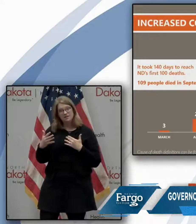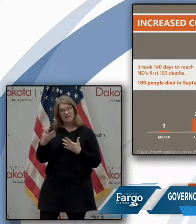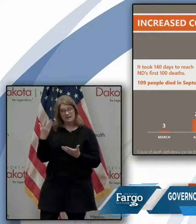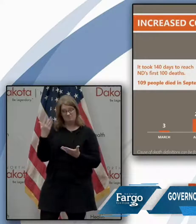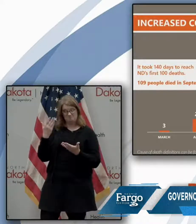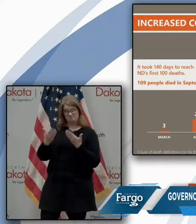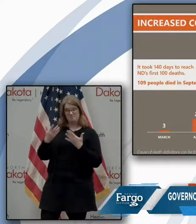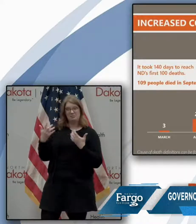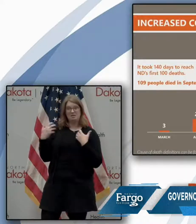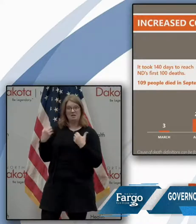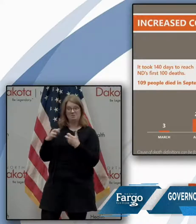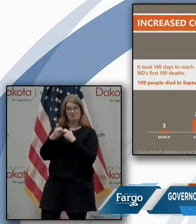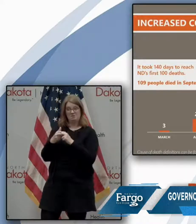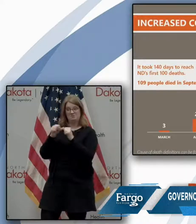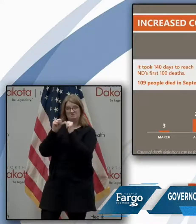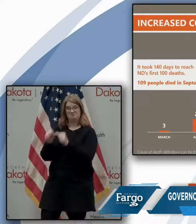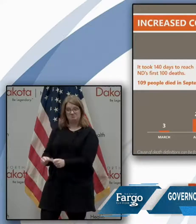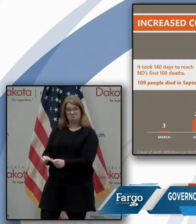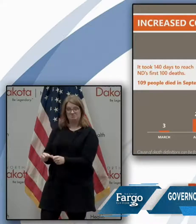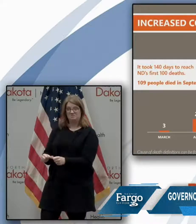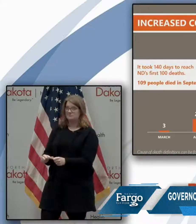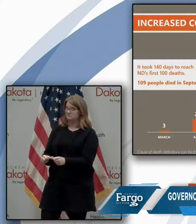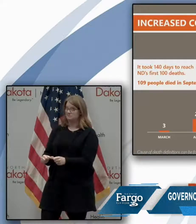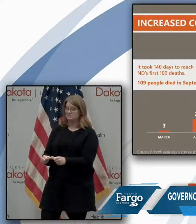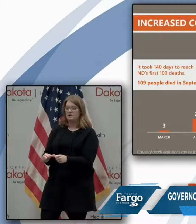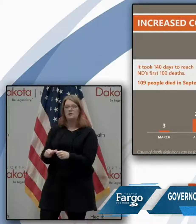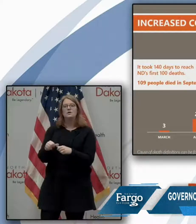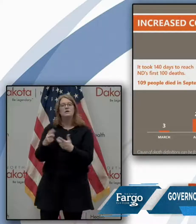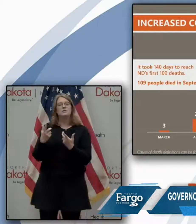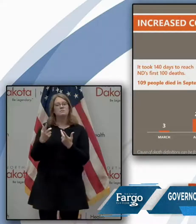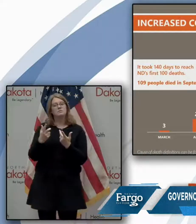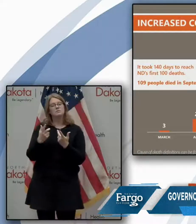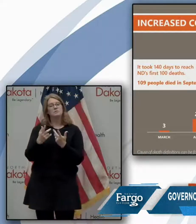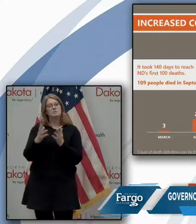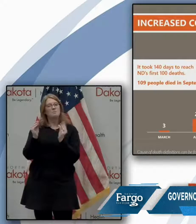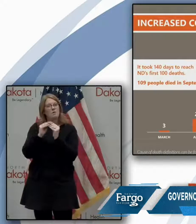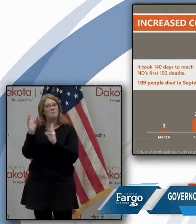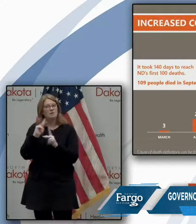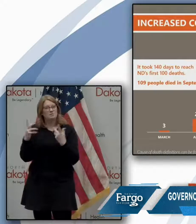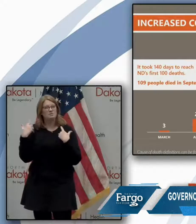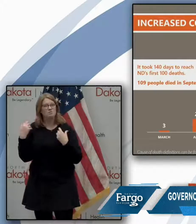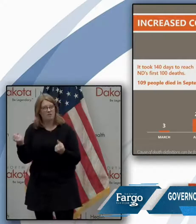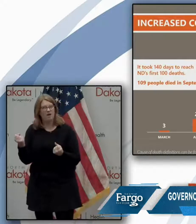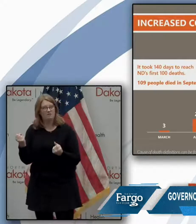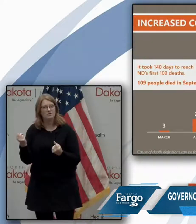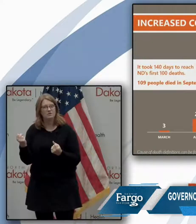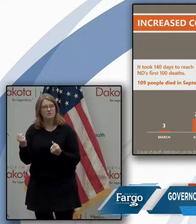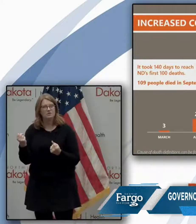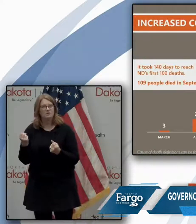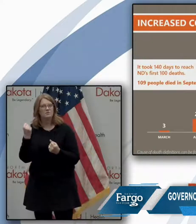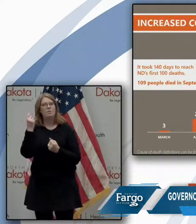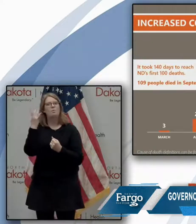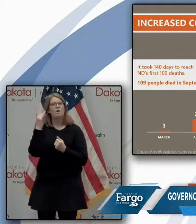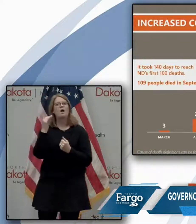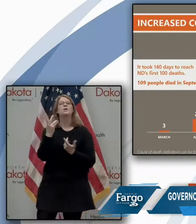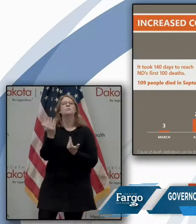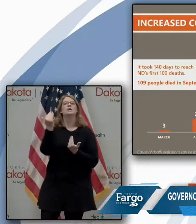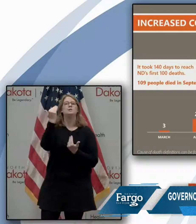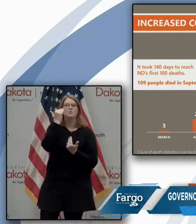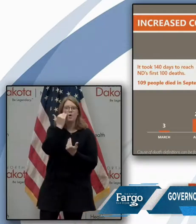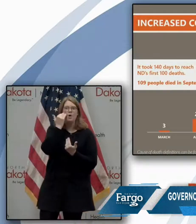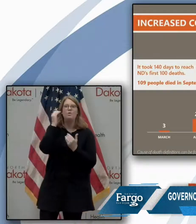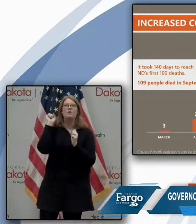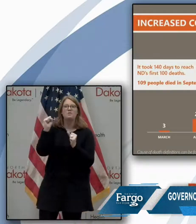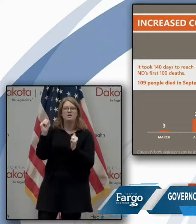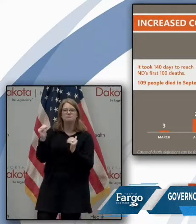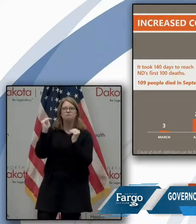But we are doing a better job of having people survive that, but today than we were 6 months ago, because of increased knowledge and care. But even with